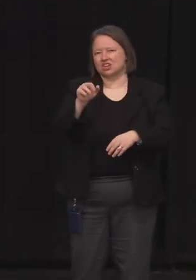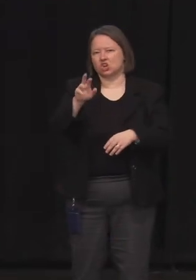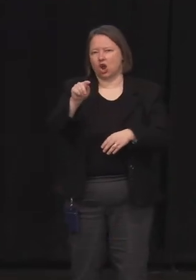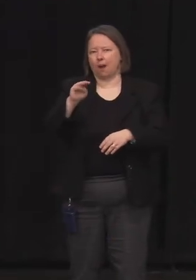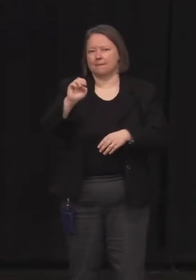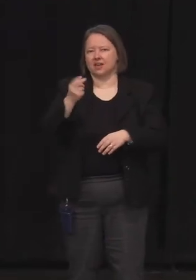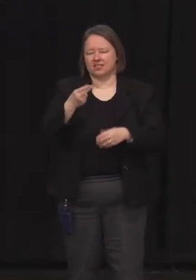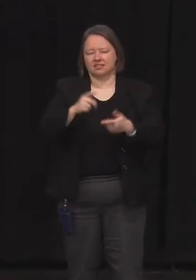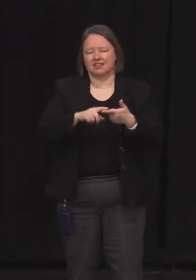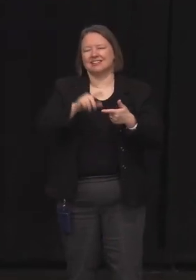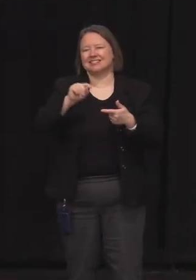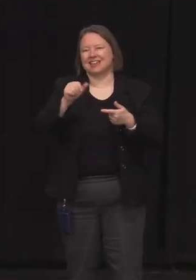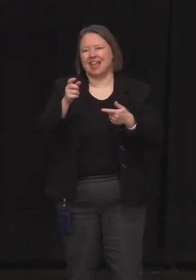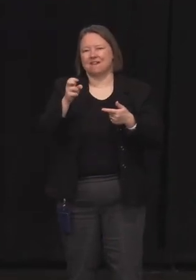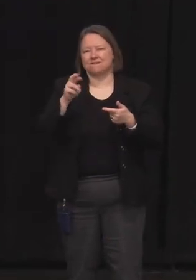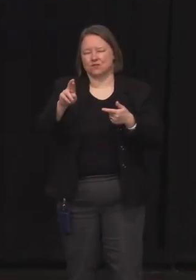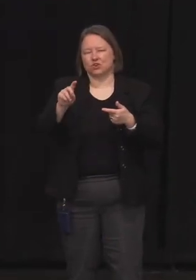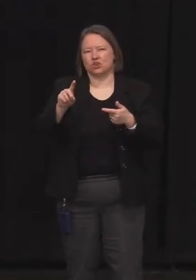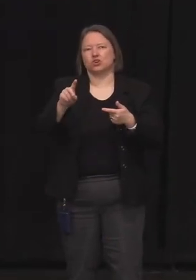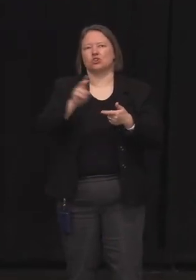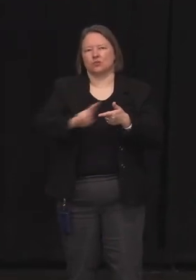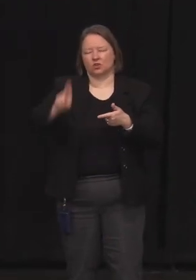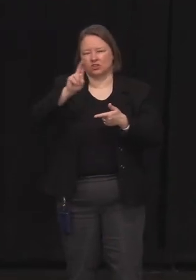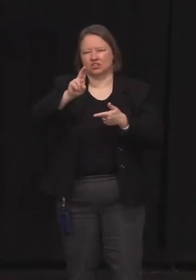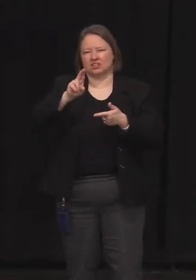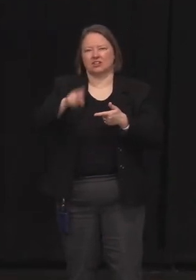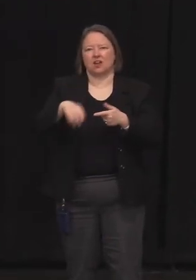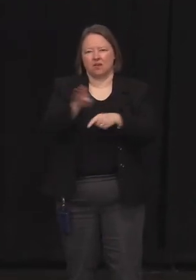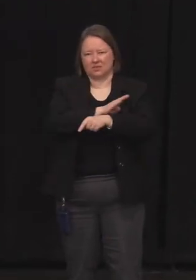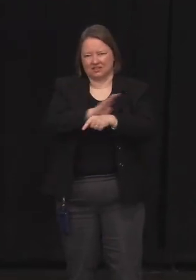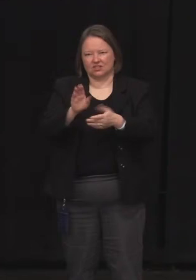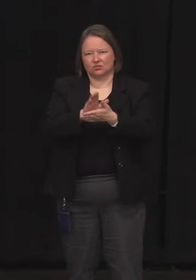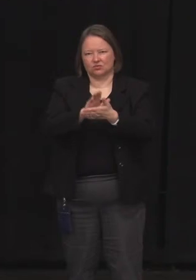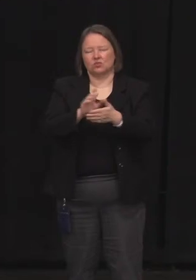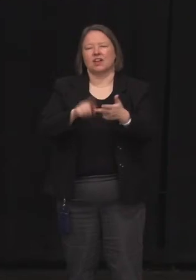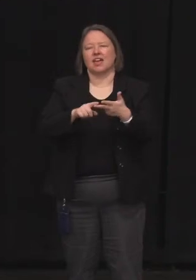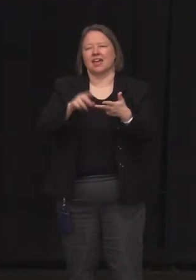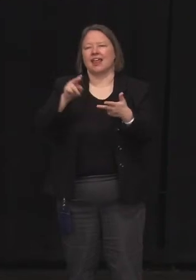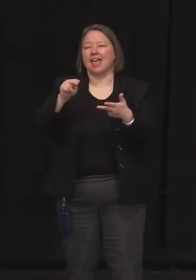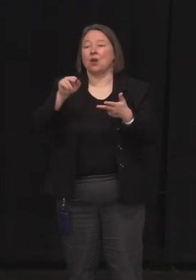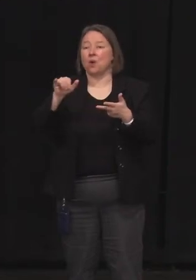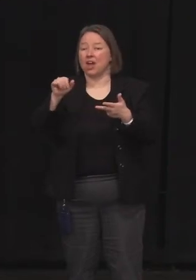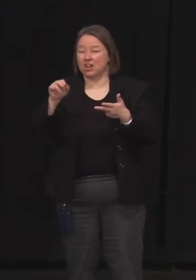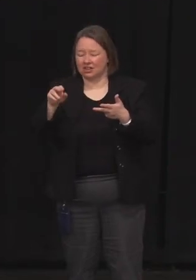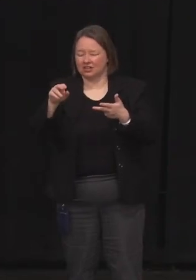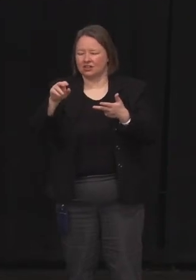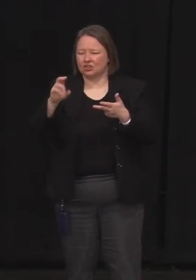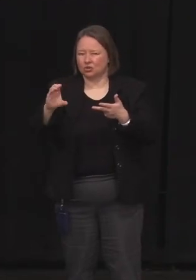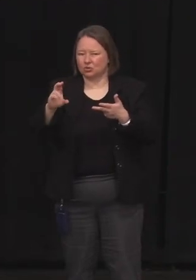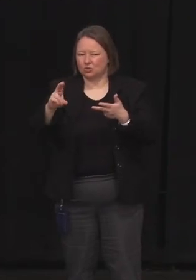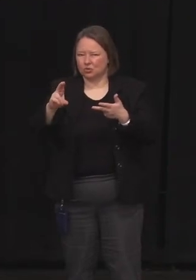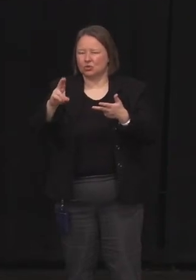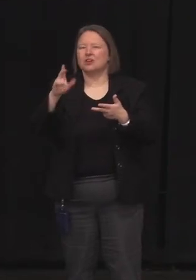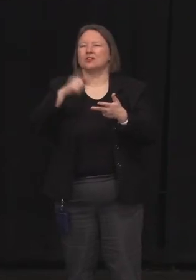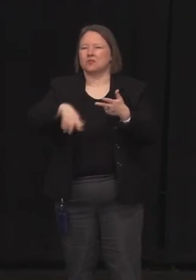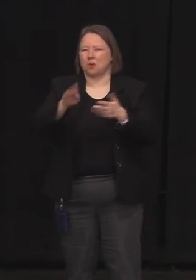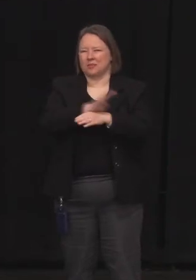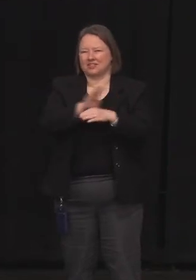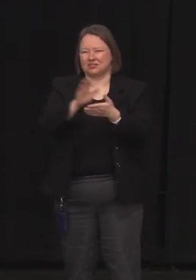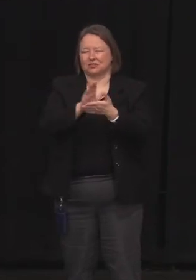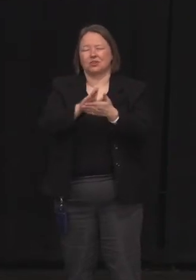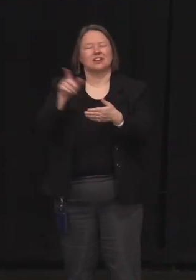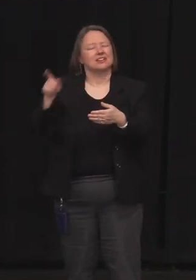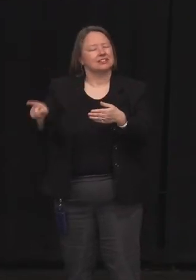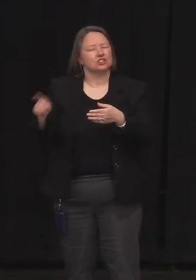Stanford University Graduate School of Business, and the NYU Stern School of Business. Joe and his